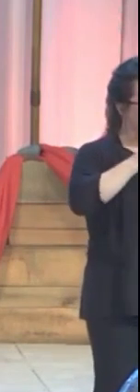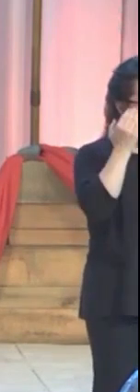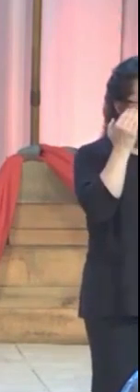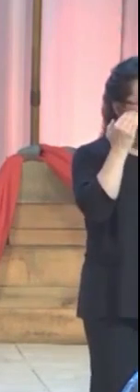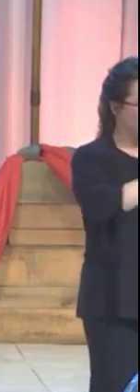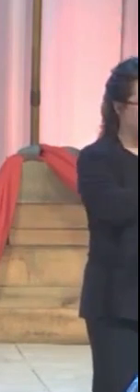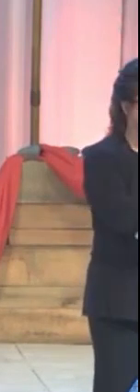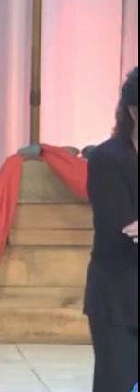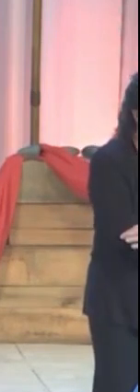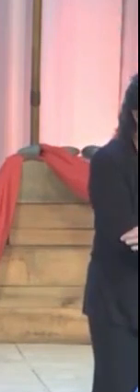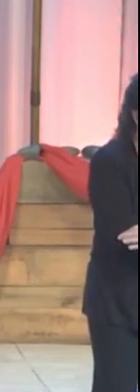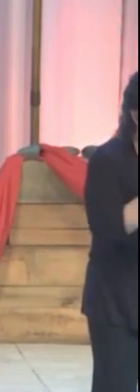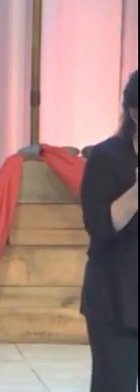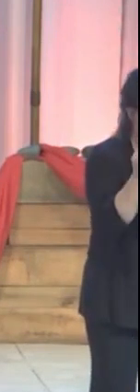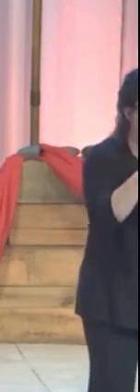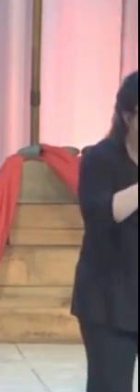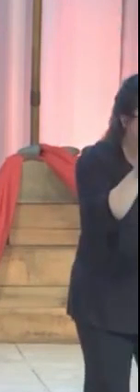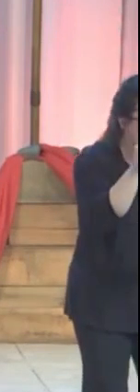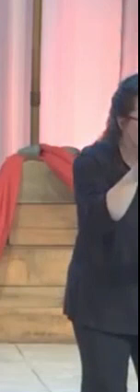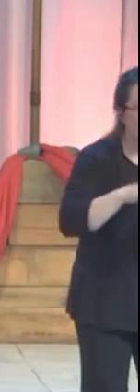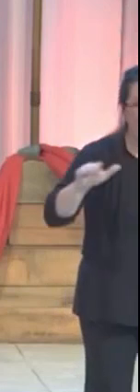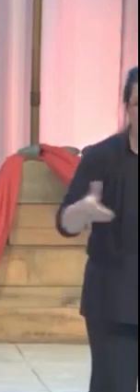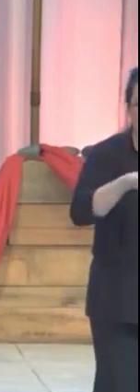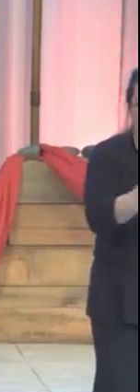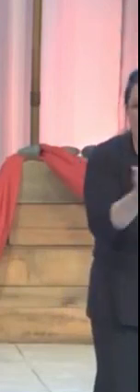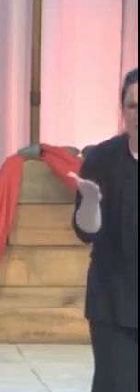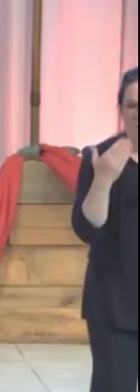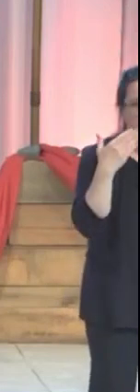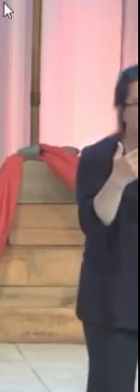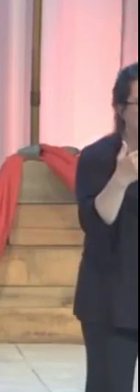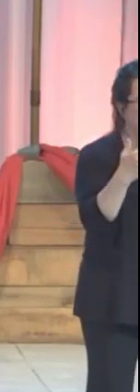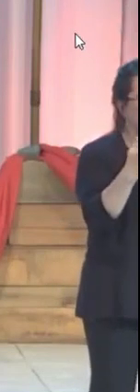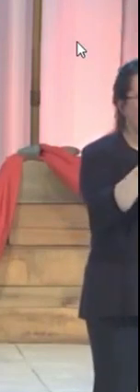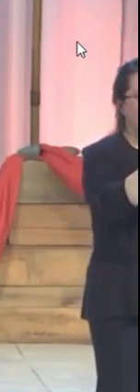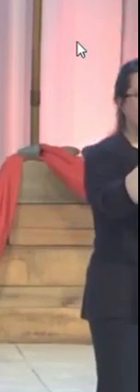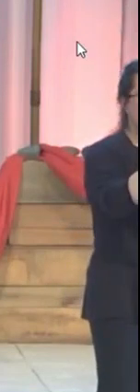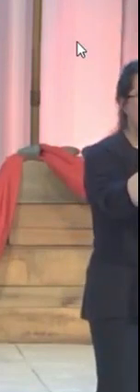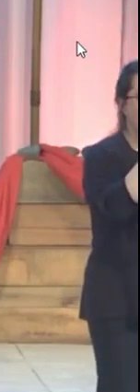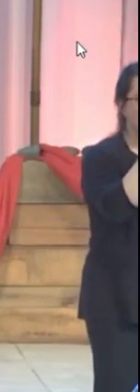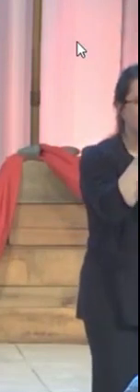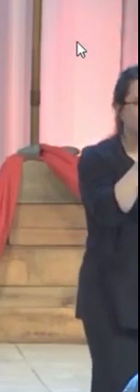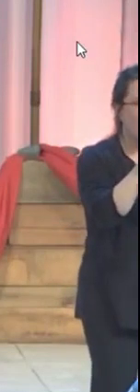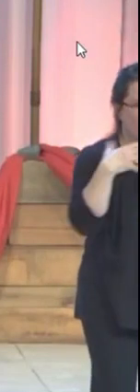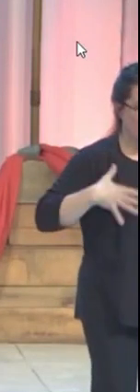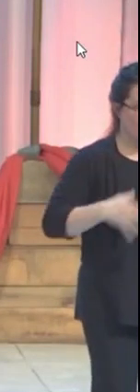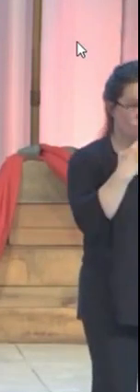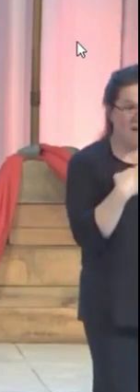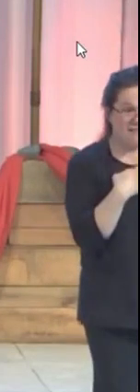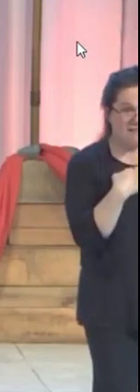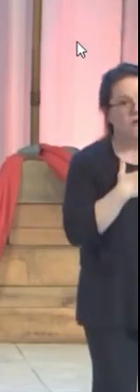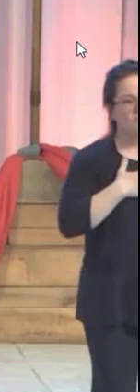of the energy of the Holy Spirit. So I is this Catholic all of or is you. It thanks for getting the memo pagan. About wearing the red. Really appreciate